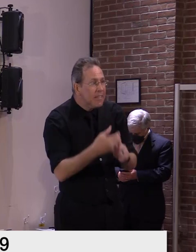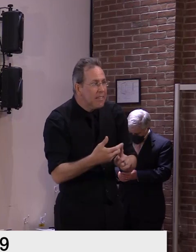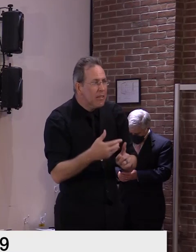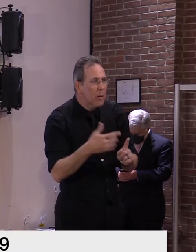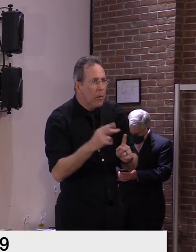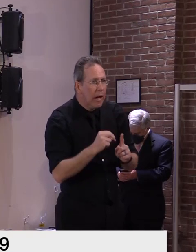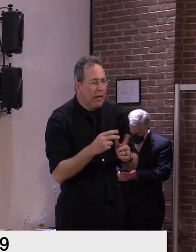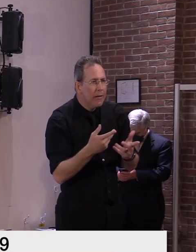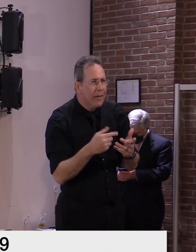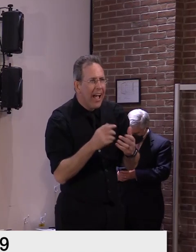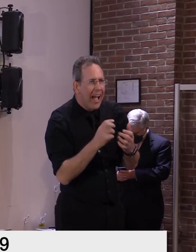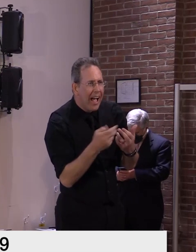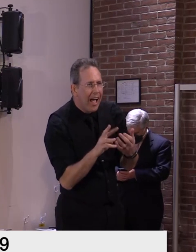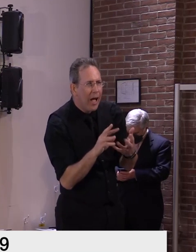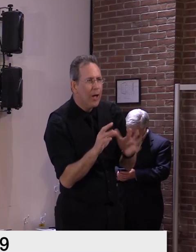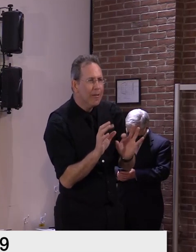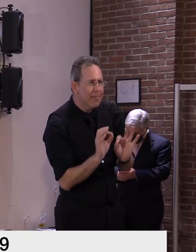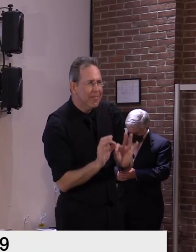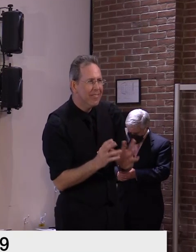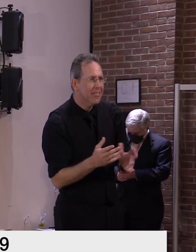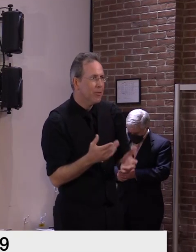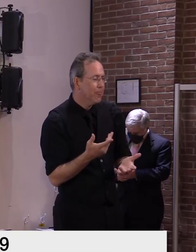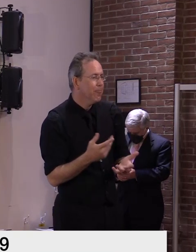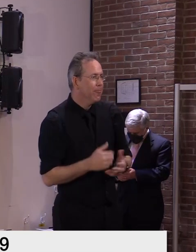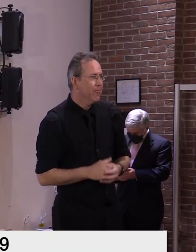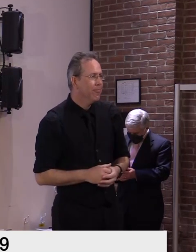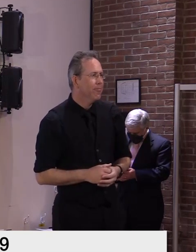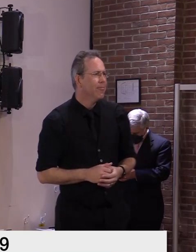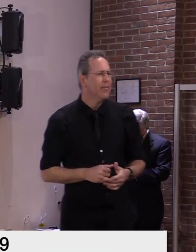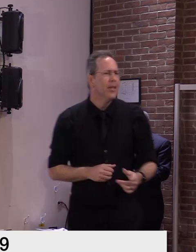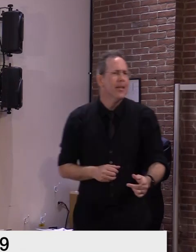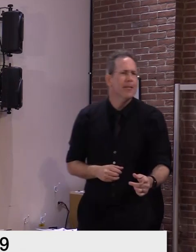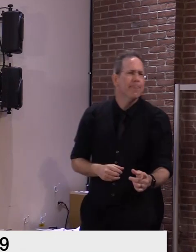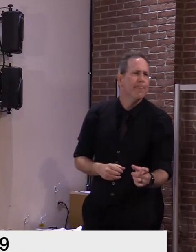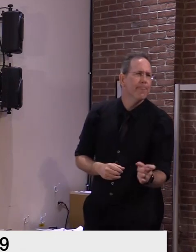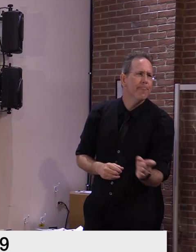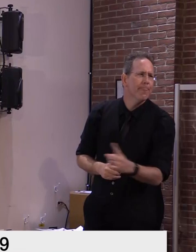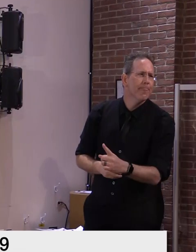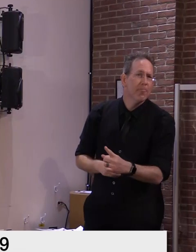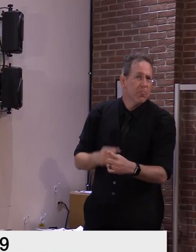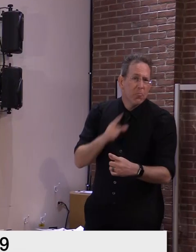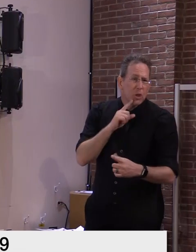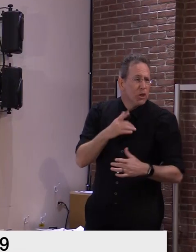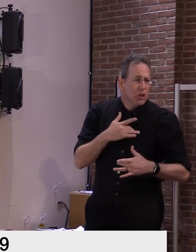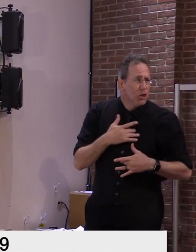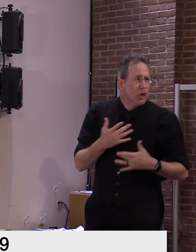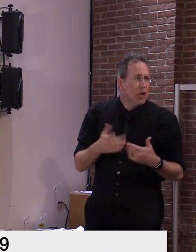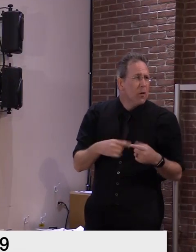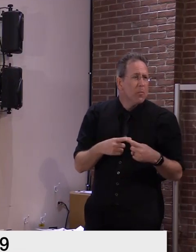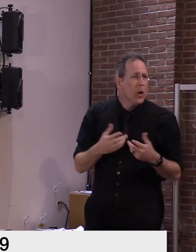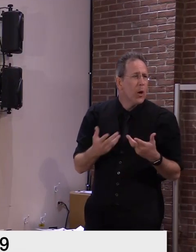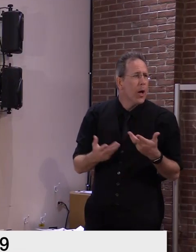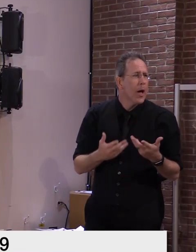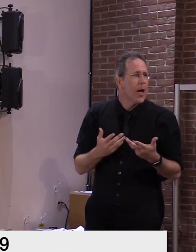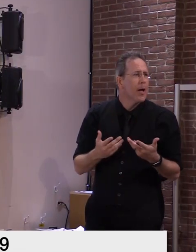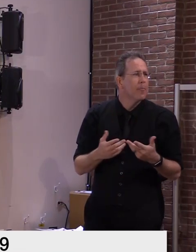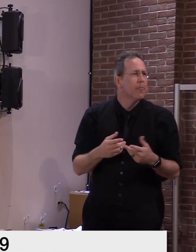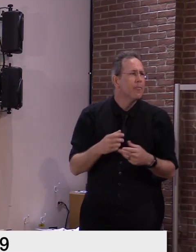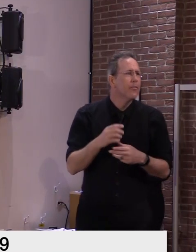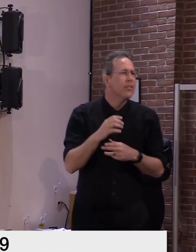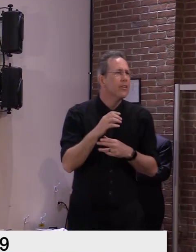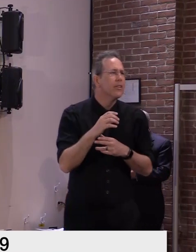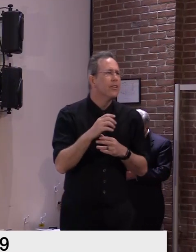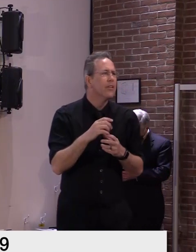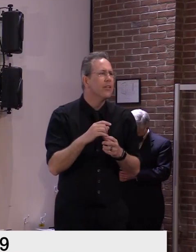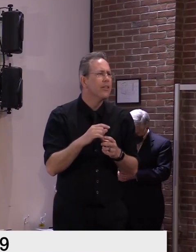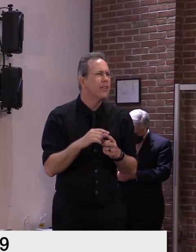Well, you're not concerned about the CUDs being over their skis and